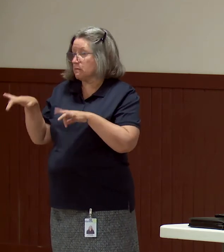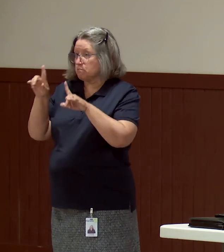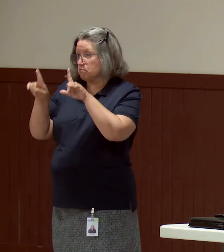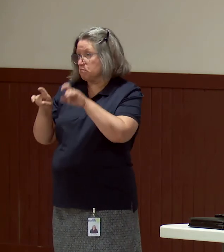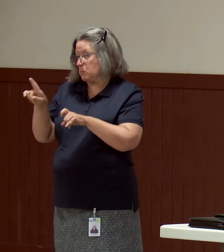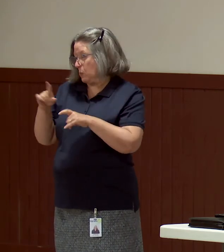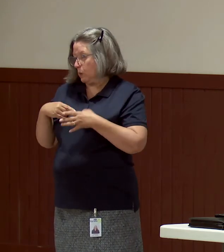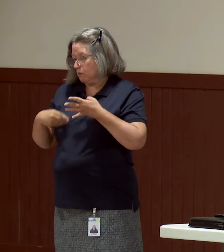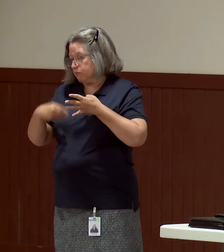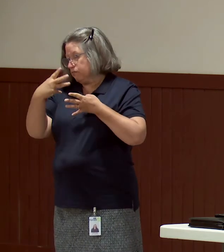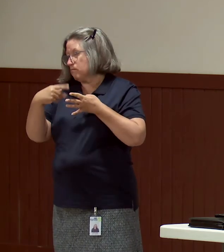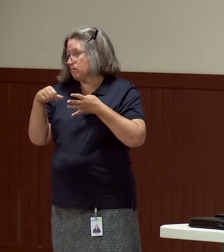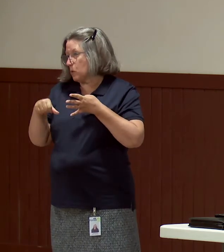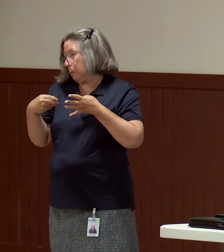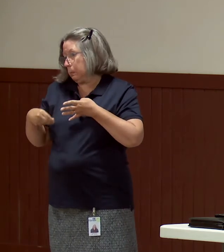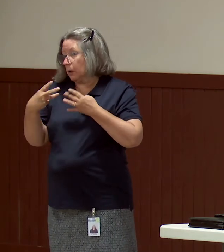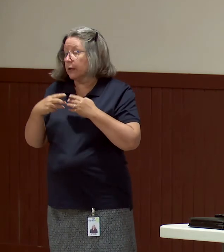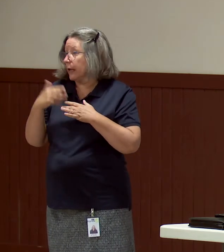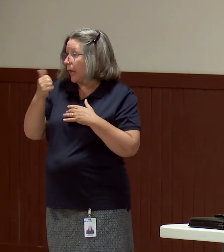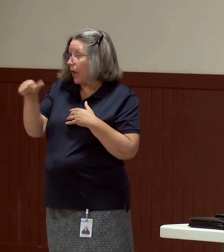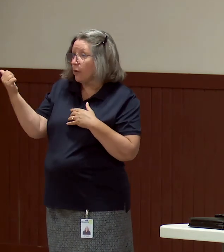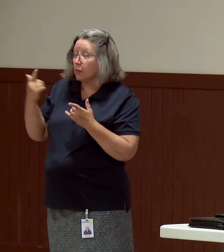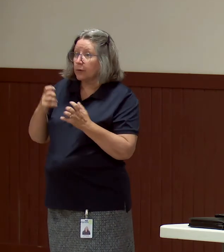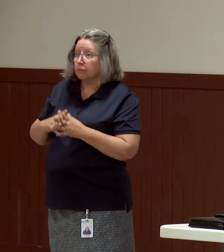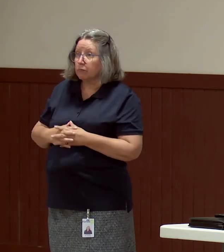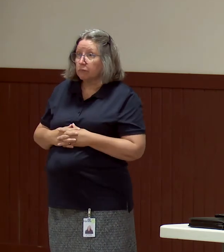Any other questions?